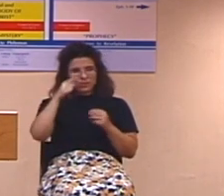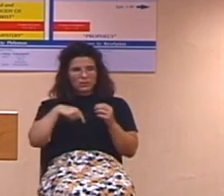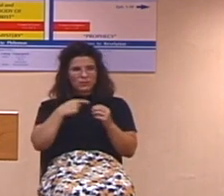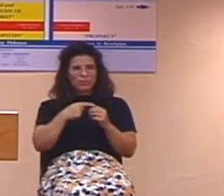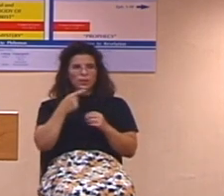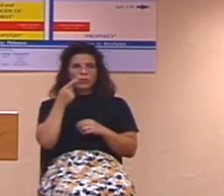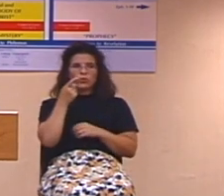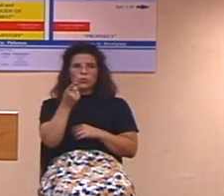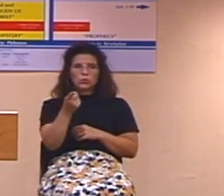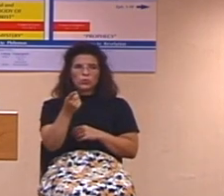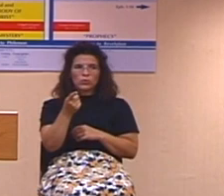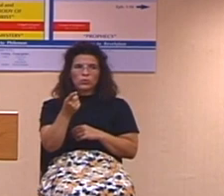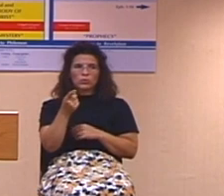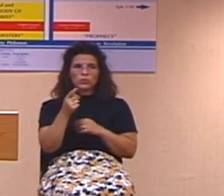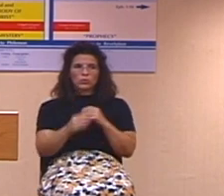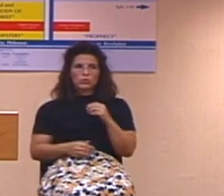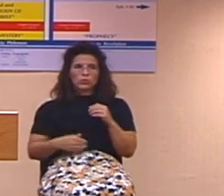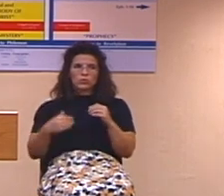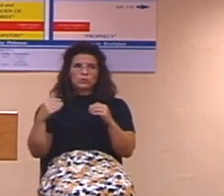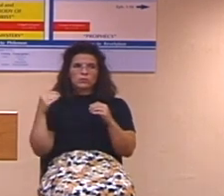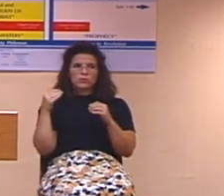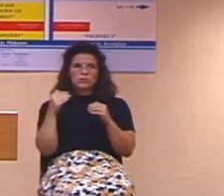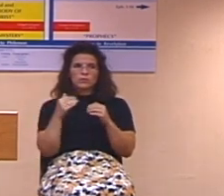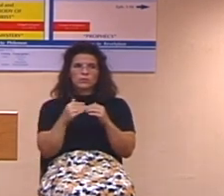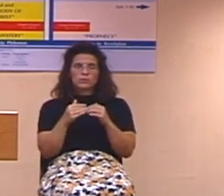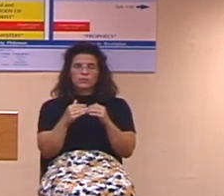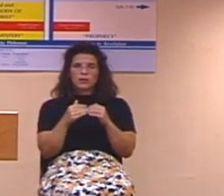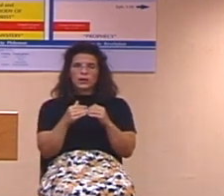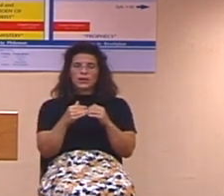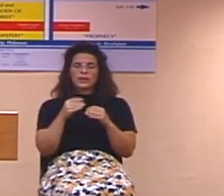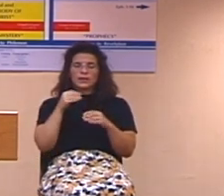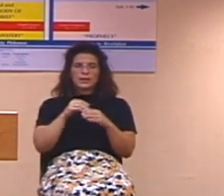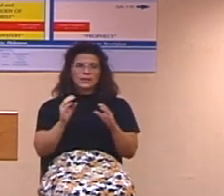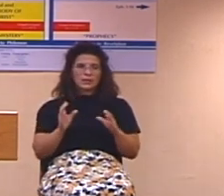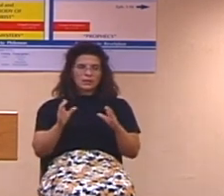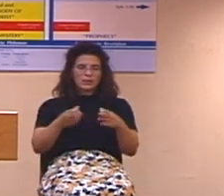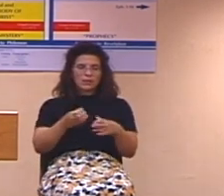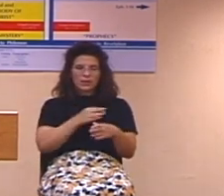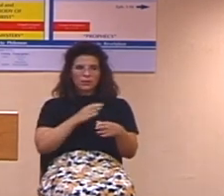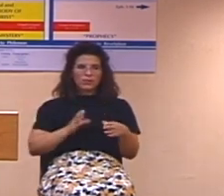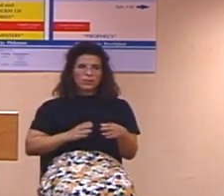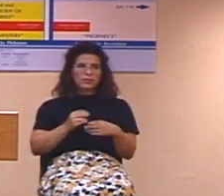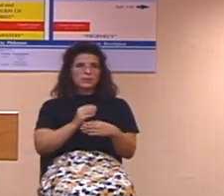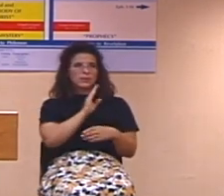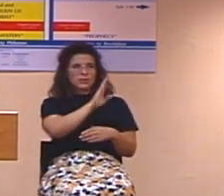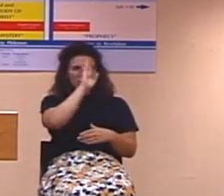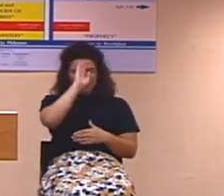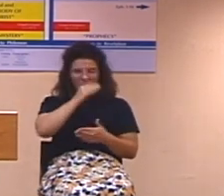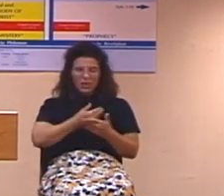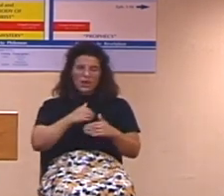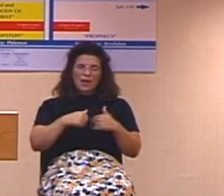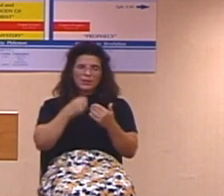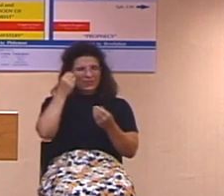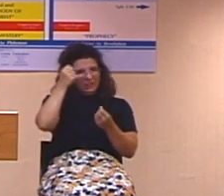you, justified in the body of Christ, in his Son. How does he think about you?